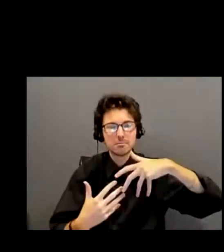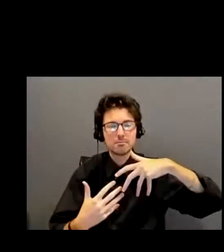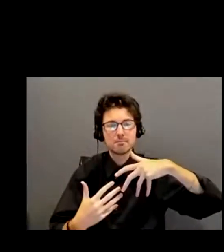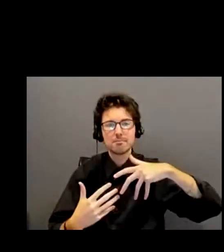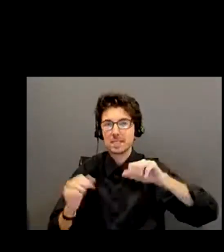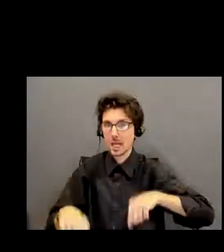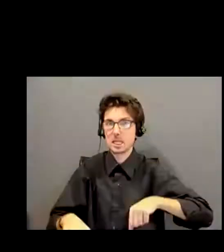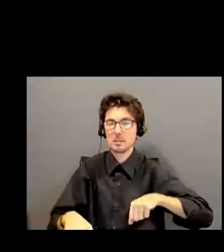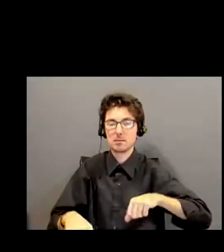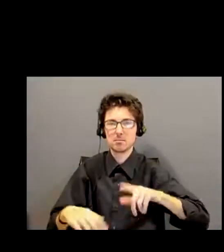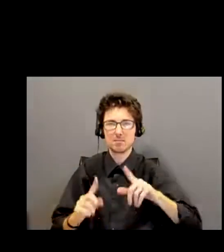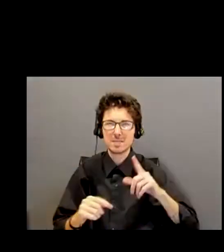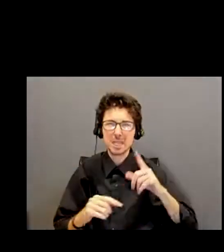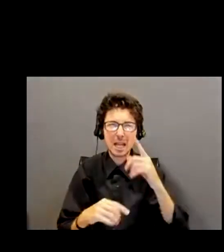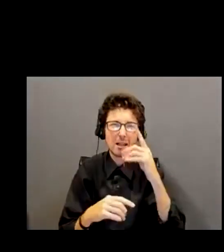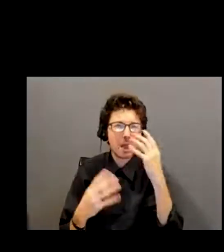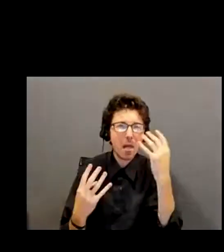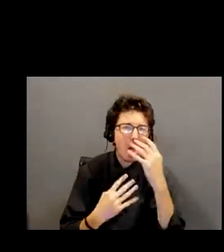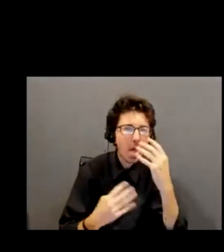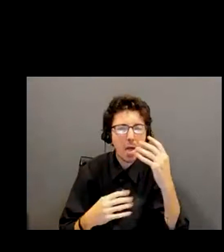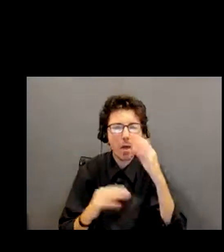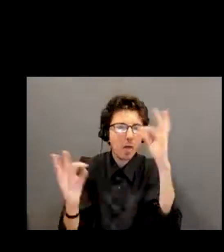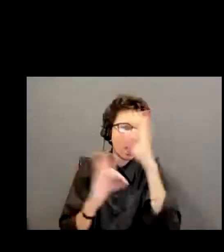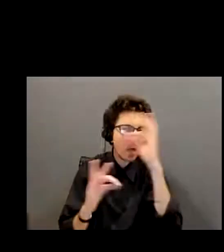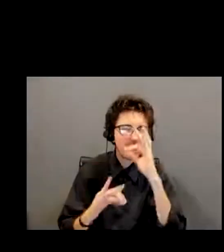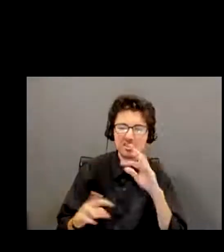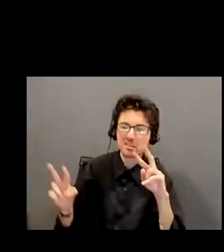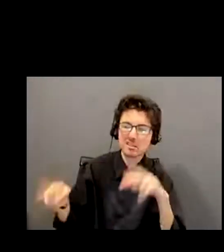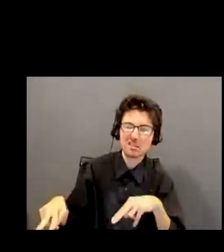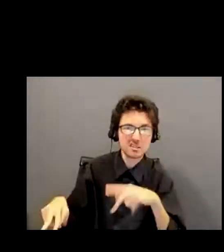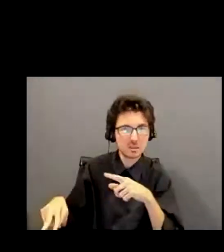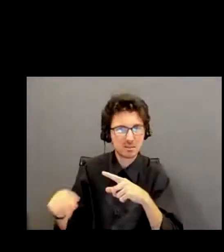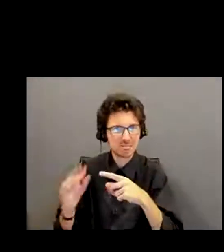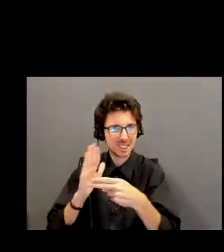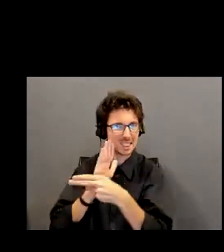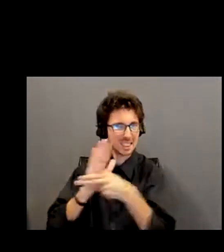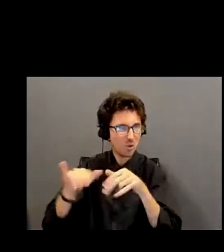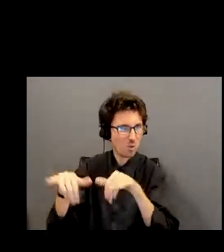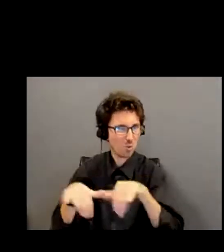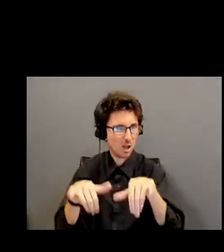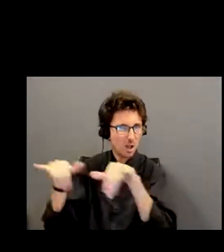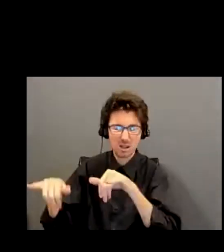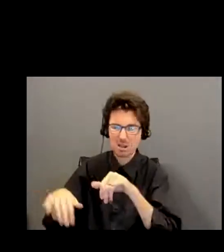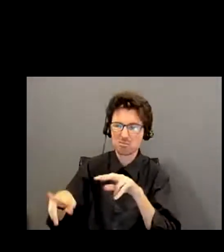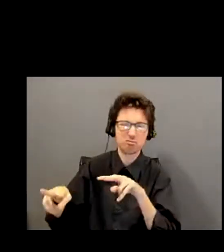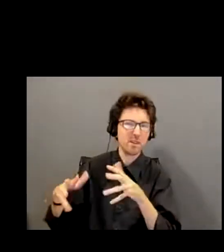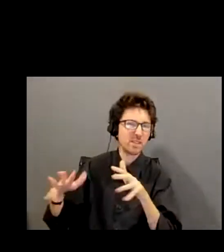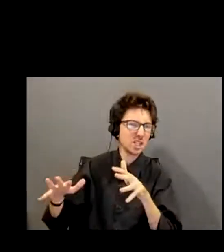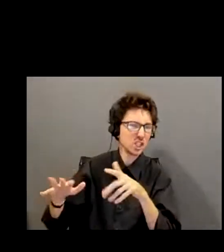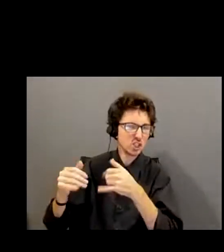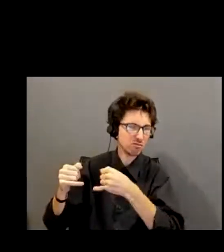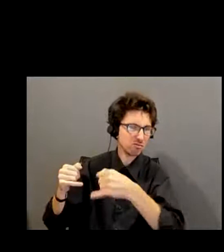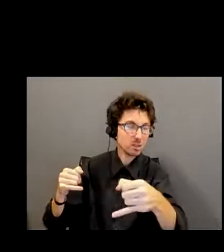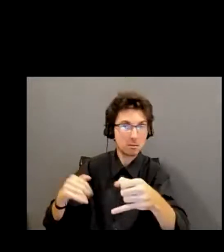be less ignorance and fewer stereotypes about disabilities among the public, and that children